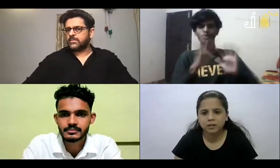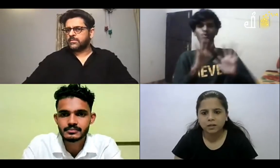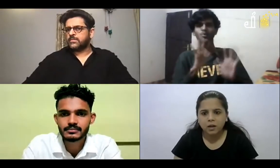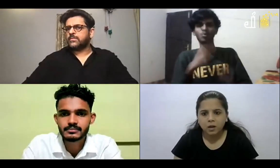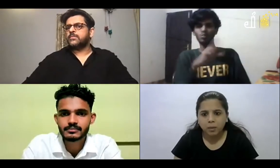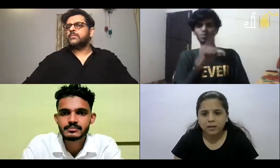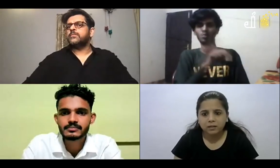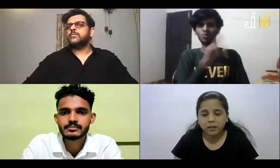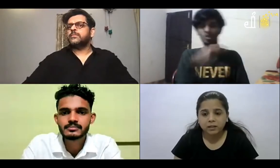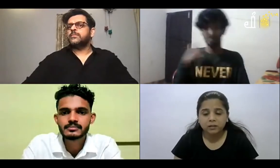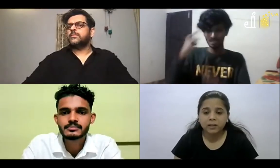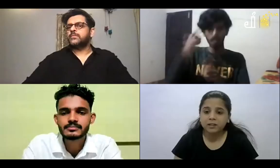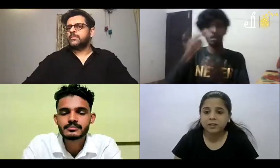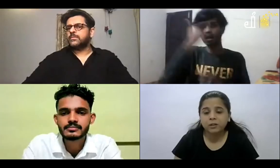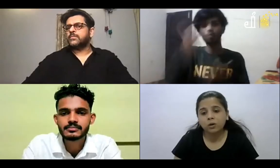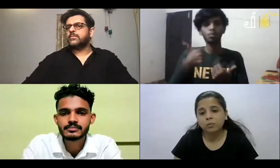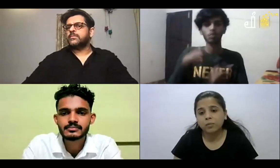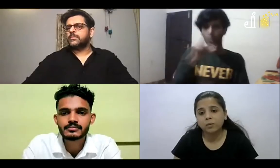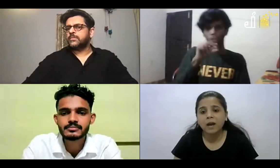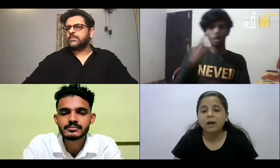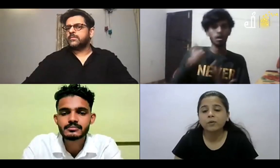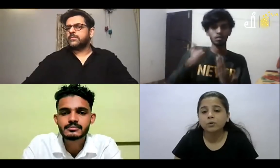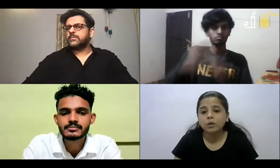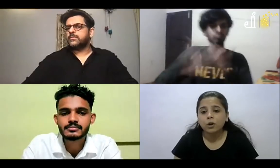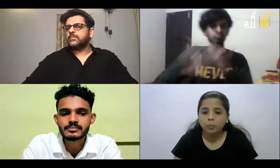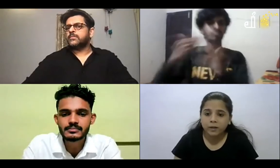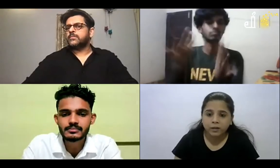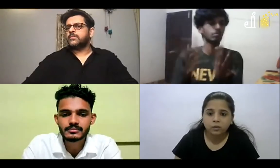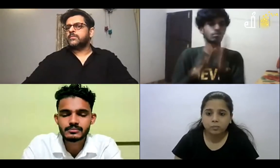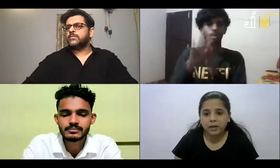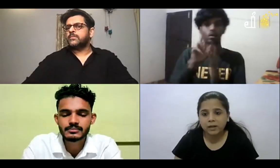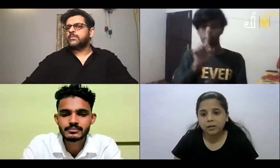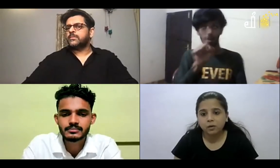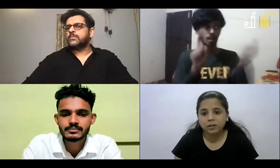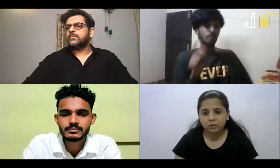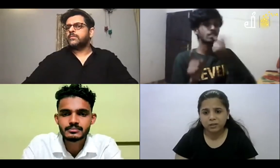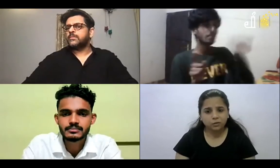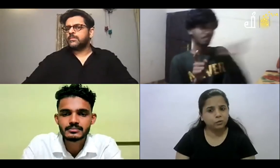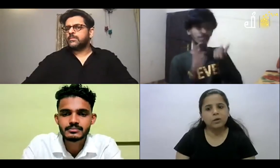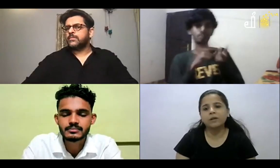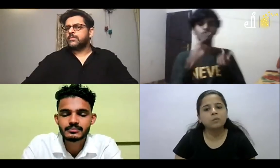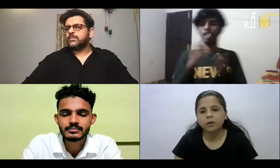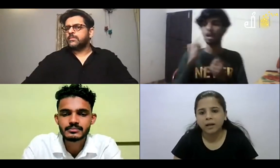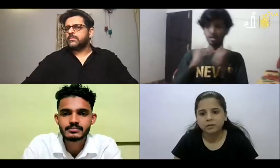get it. But then they said that maybe we have to operate your brain and all. Then I was like, no, no, no, I don't want that.